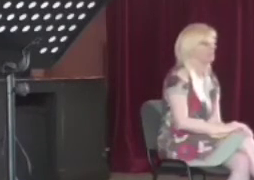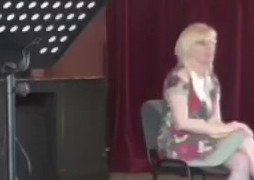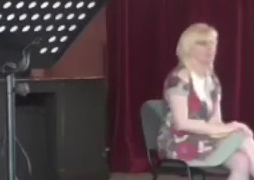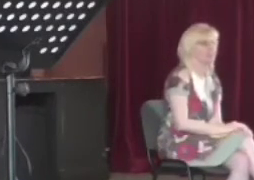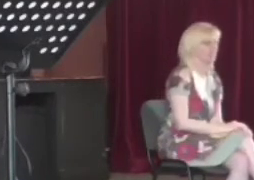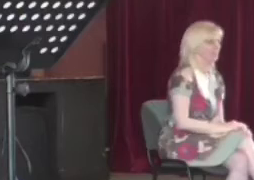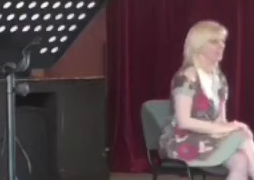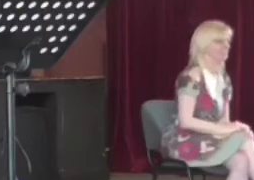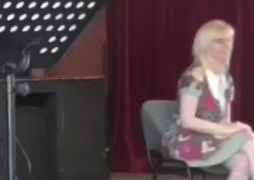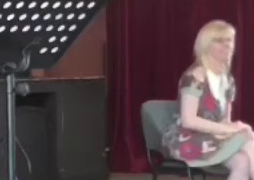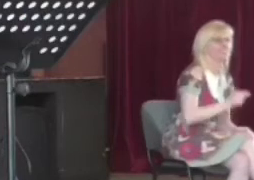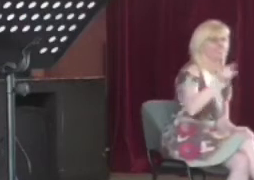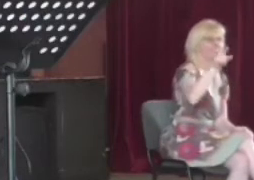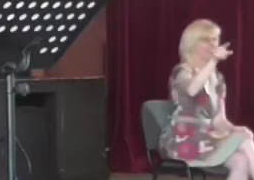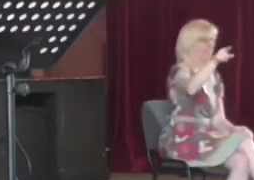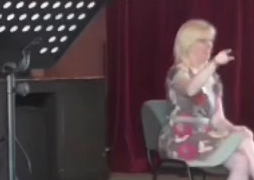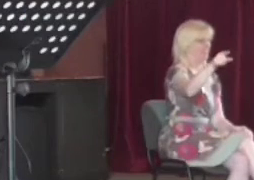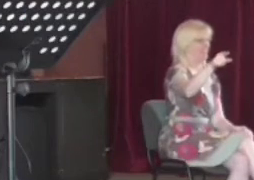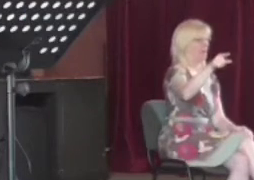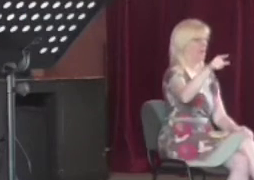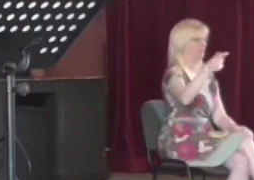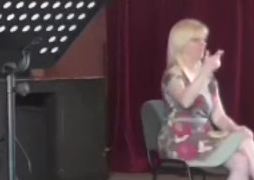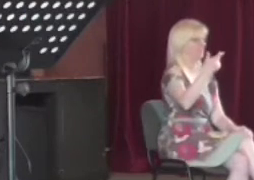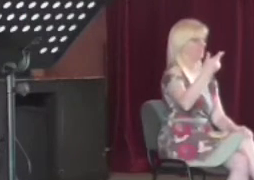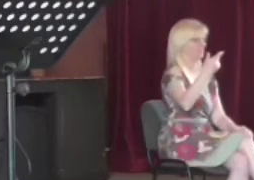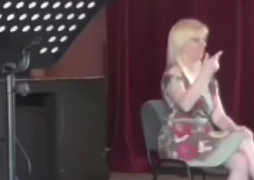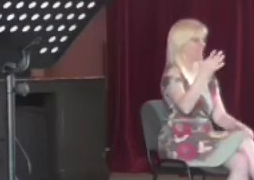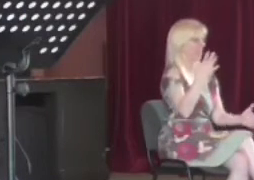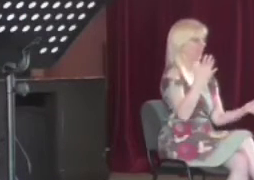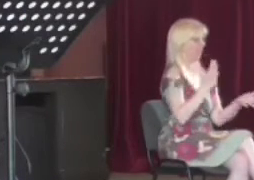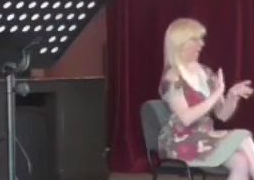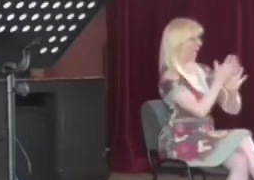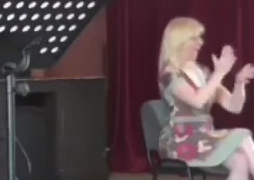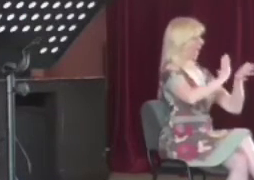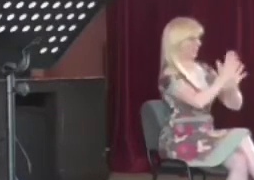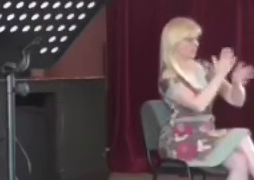Misplaced charisma. Misplaced charisma? Yeah?